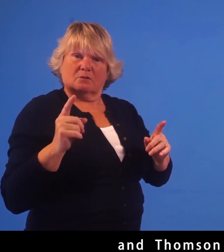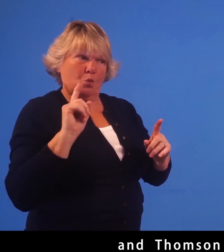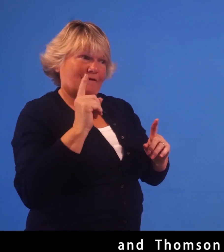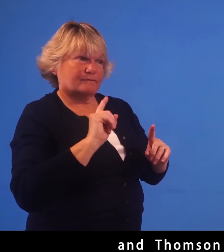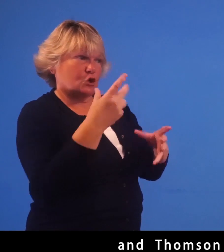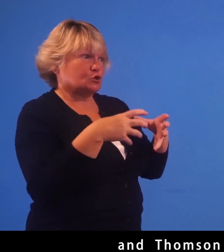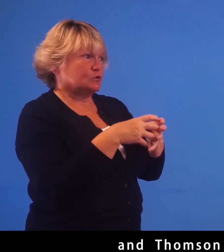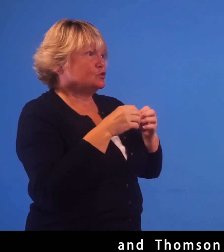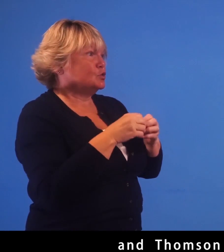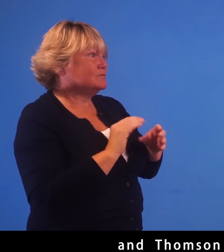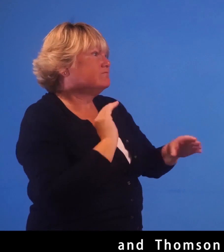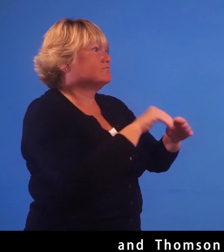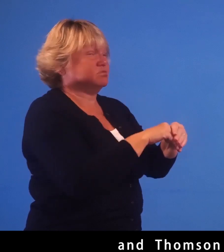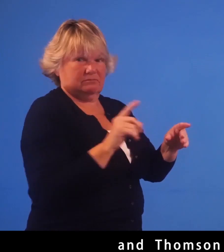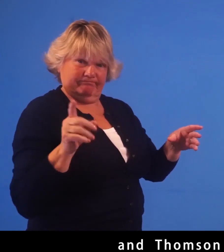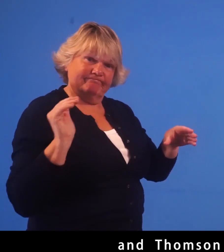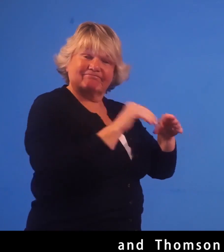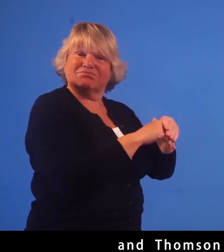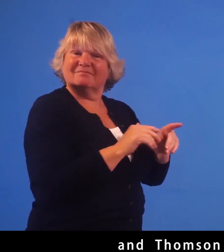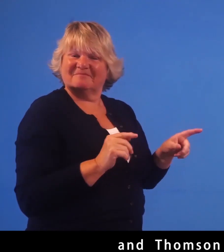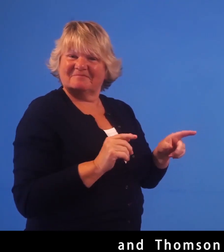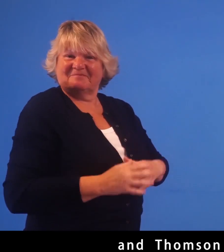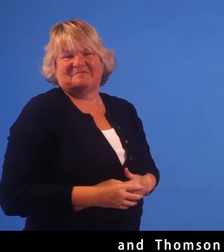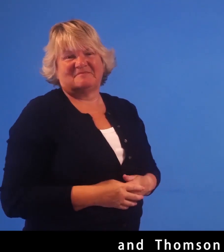and Thompson was one of the first students to graduate there.